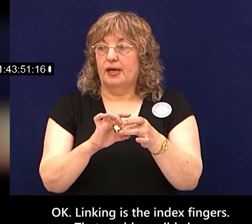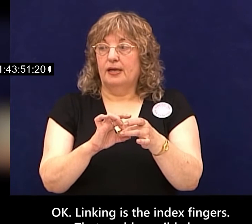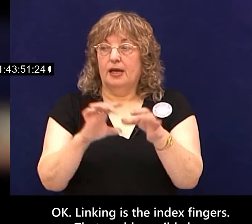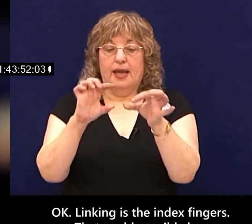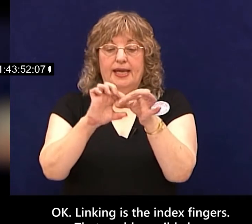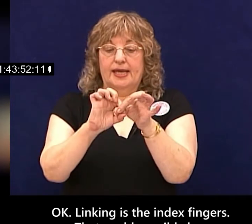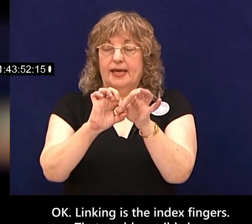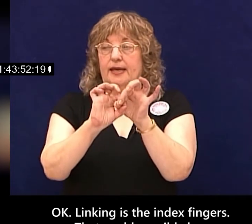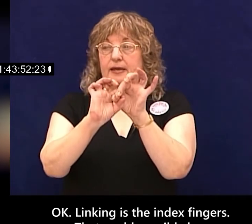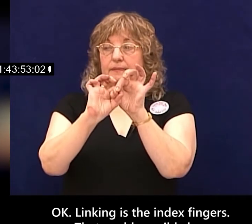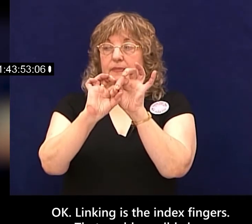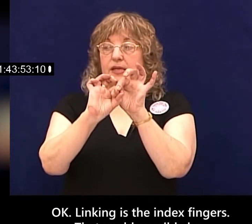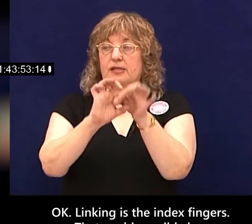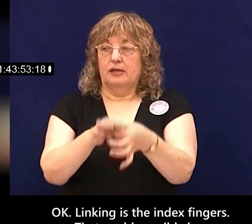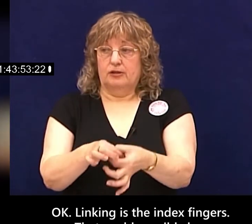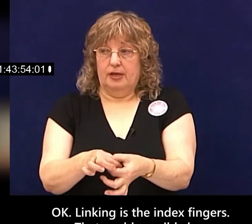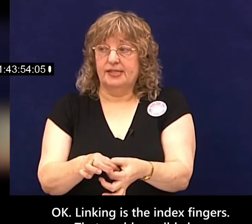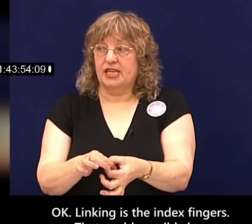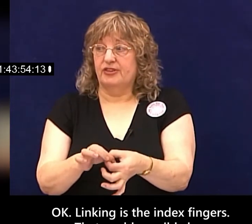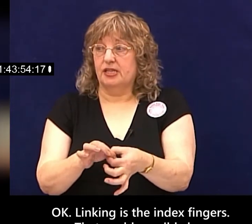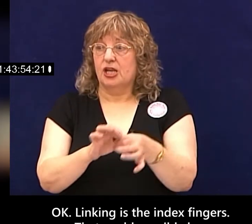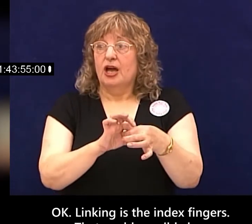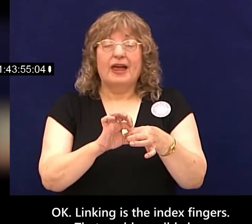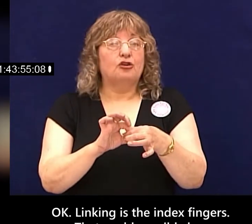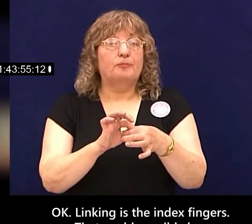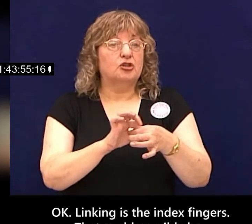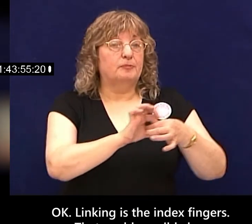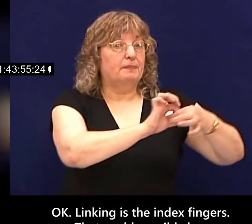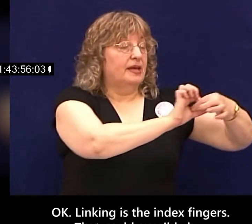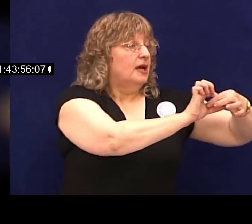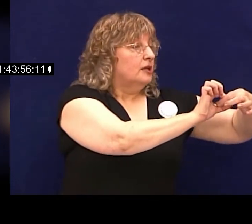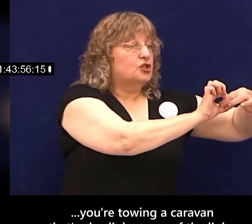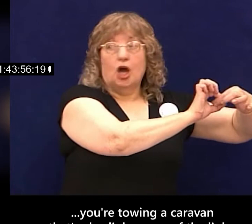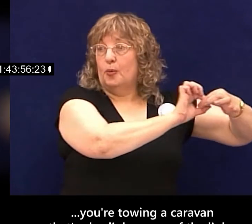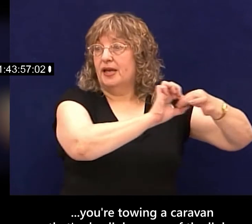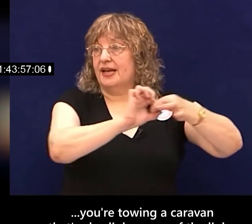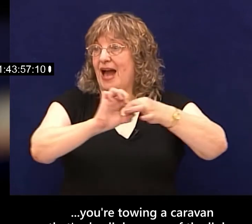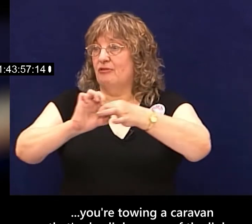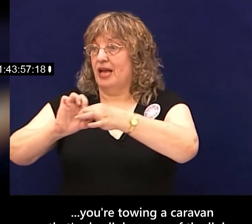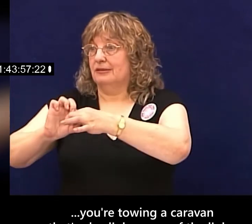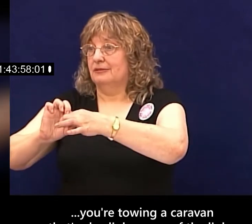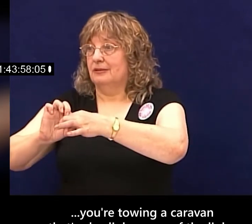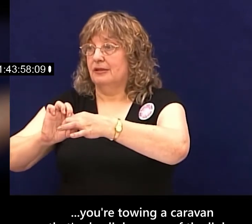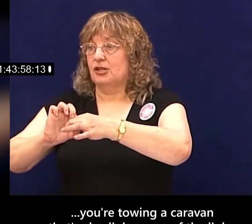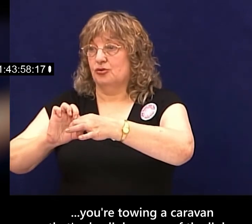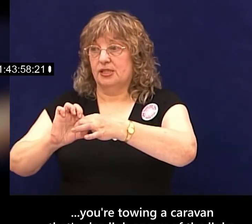Okay? Linking is the index fingers. That could possibly be you're towing a caravan. That sort of